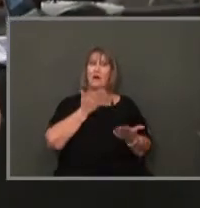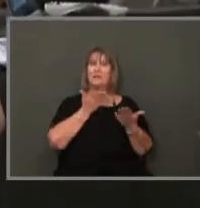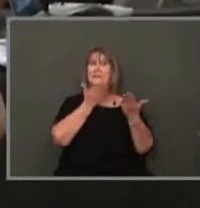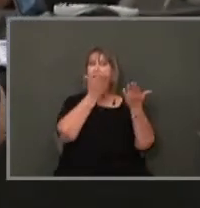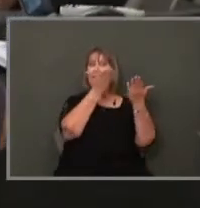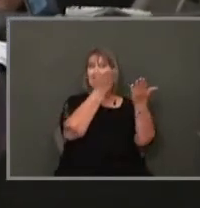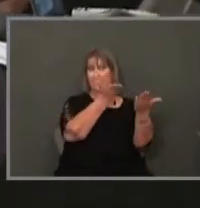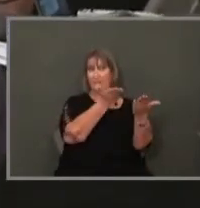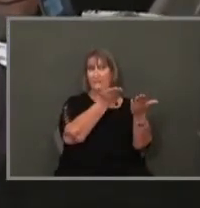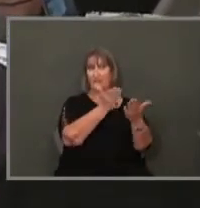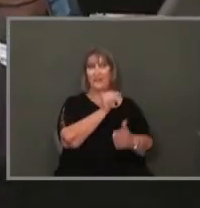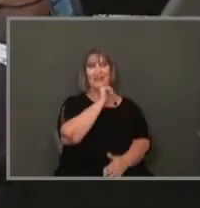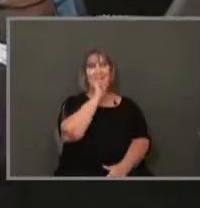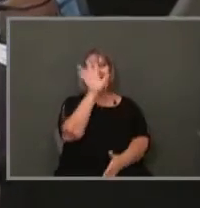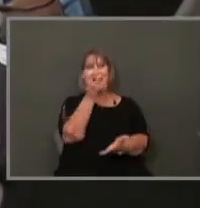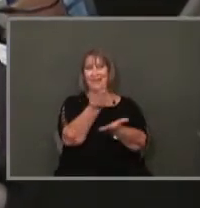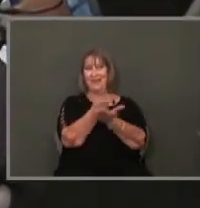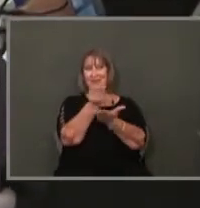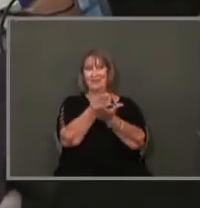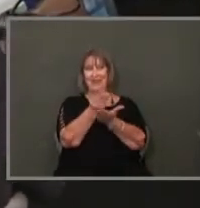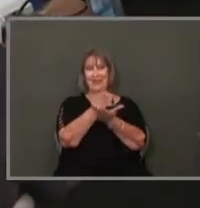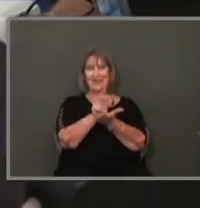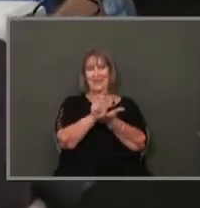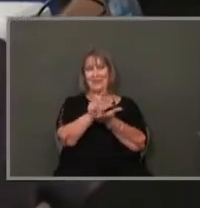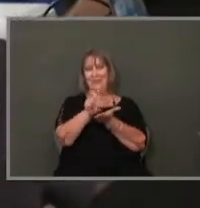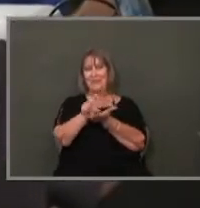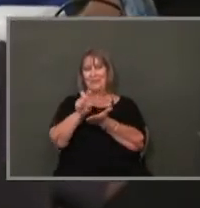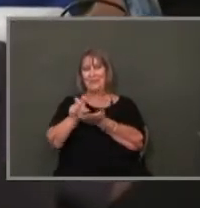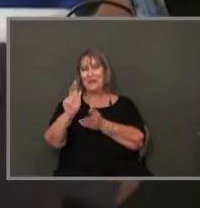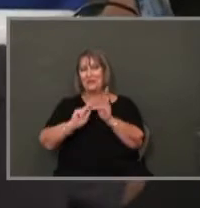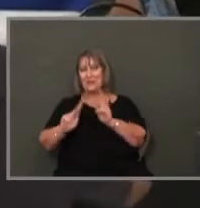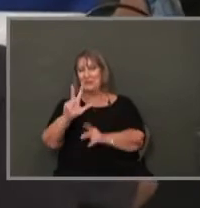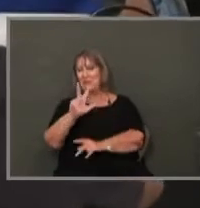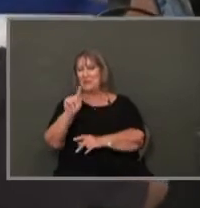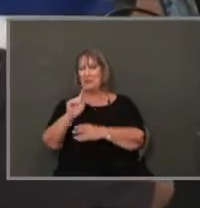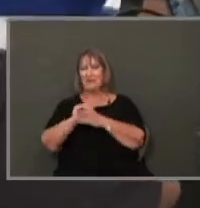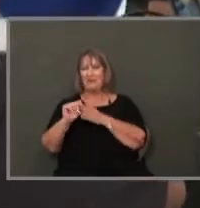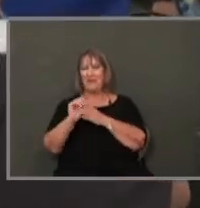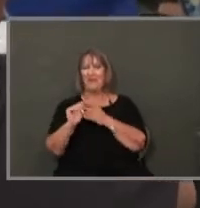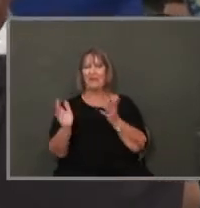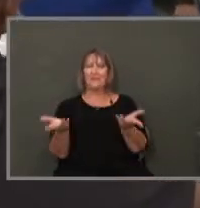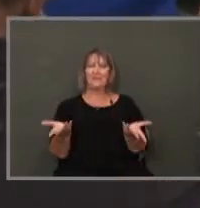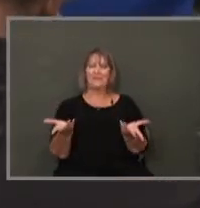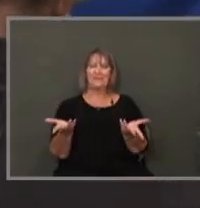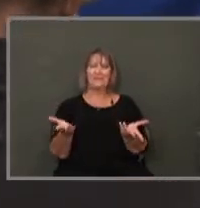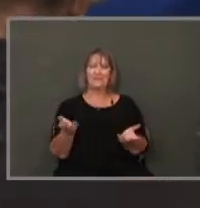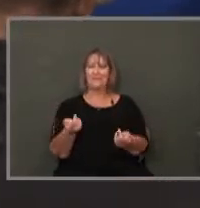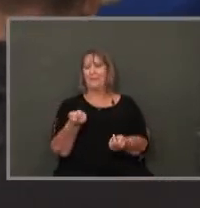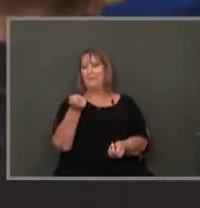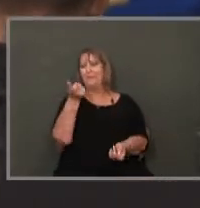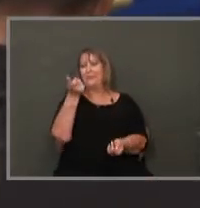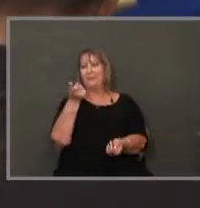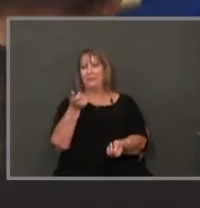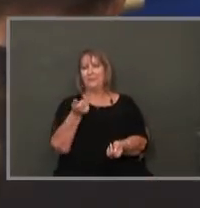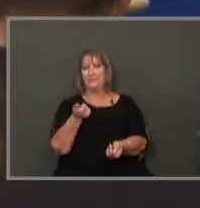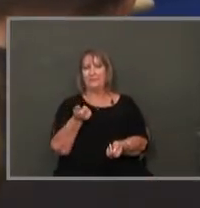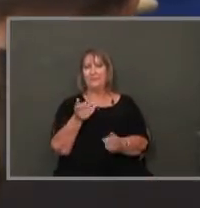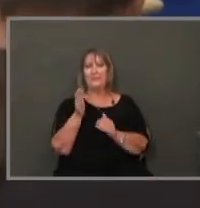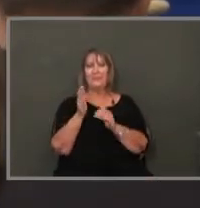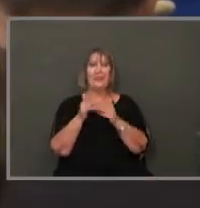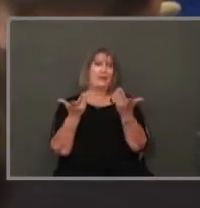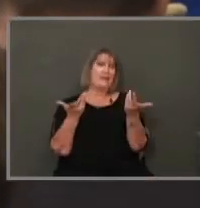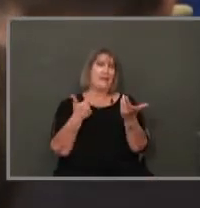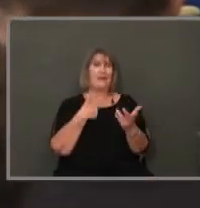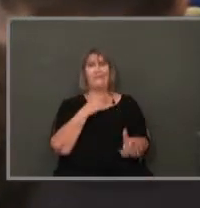suggestion, to do something that is a little bit more meaningful. That $31 in my pocket now, then maybe I'm going to have dinner and